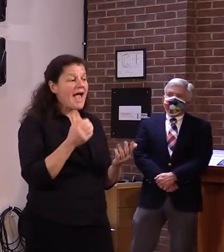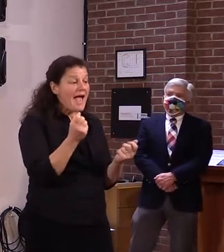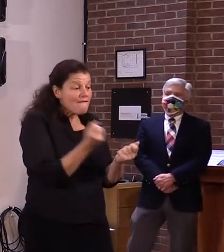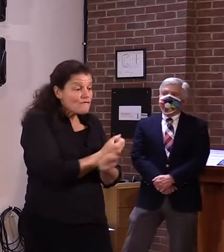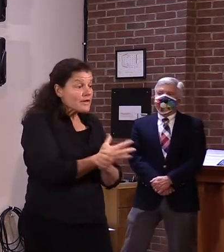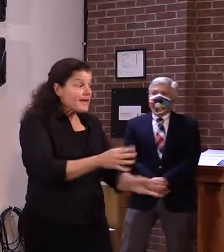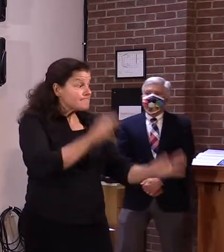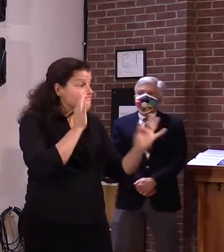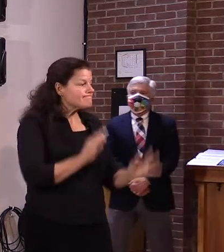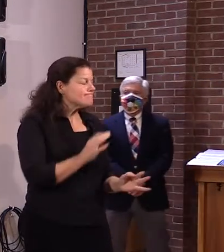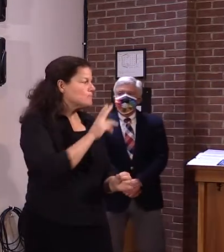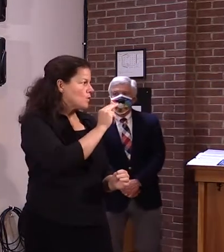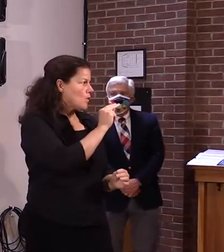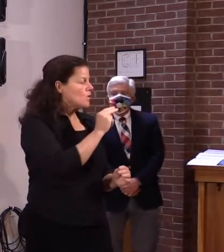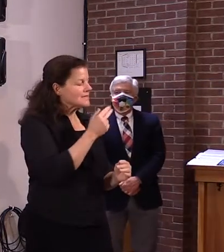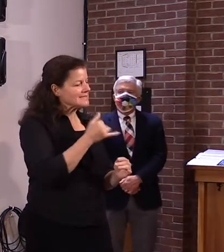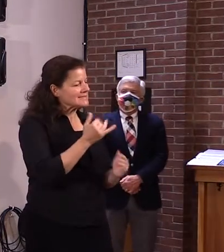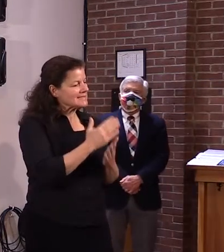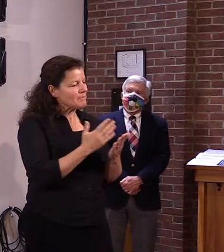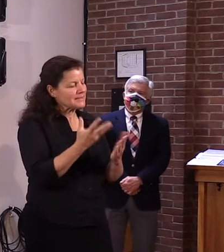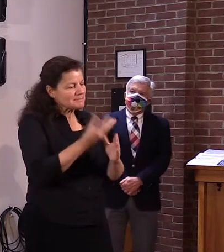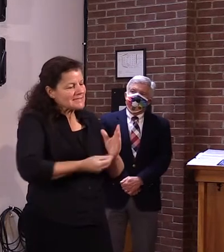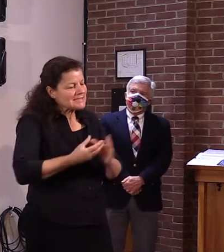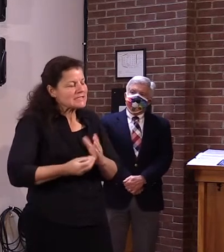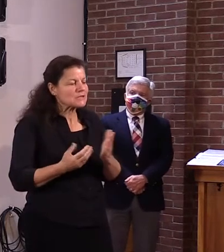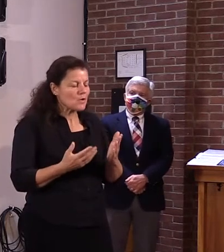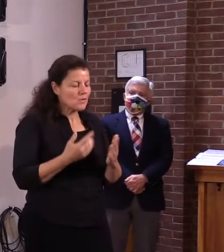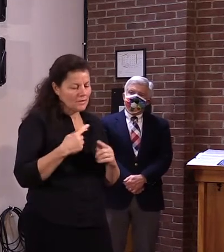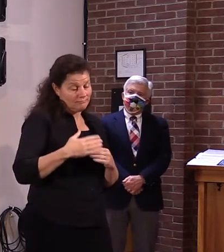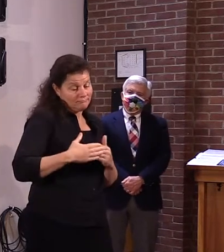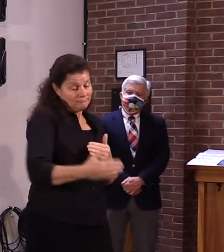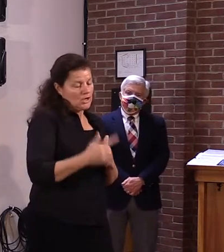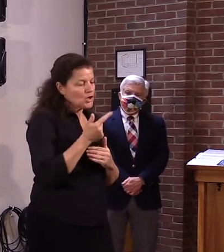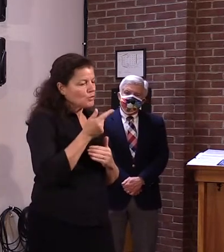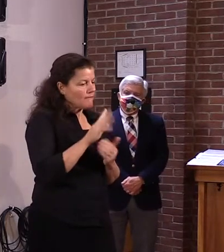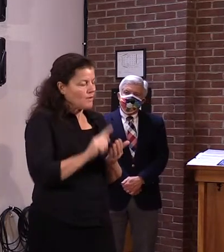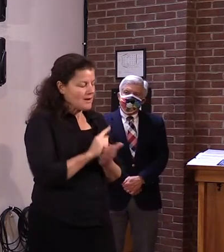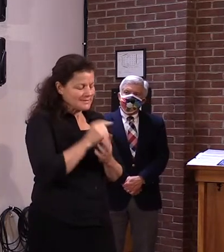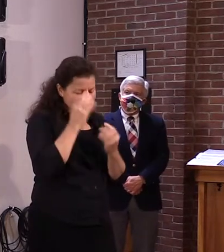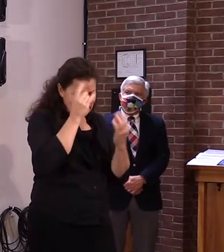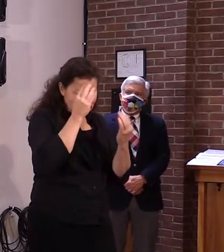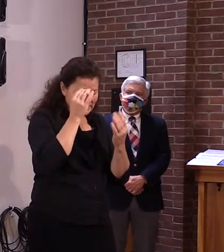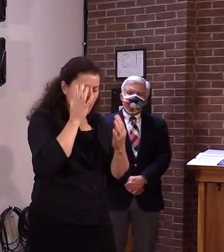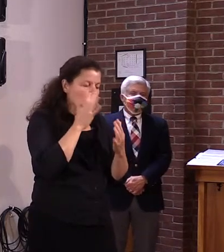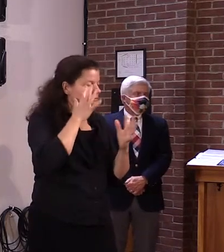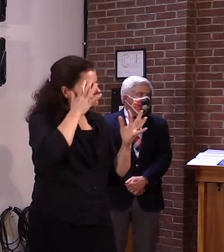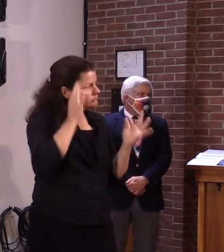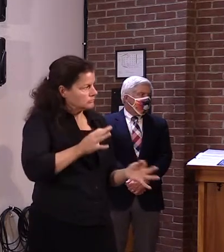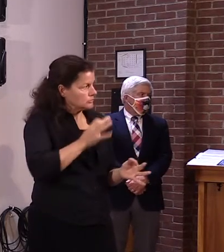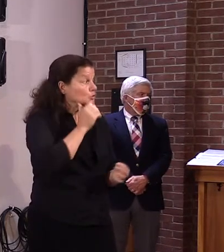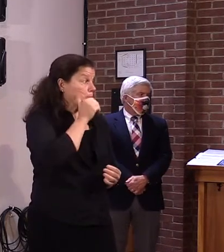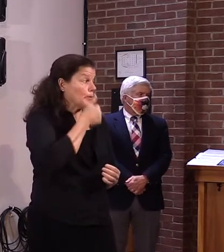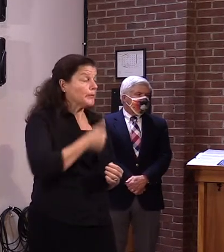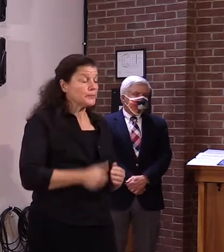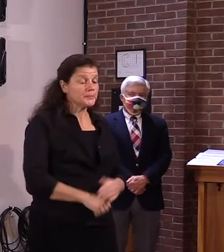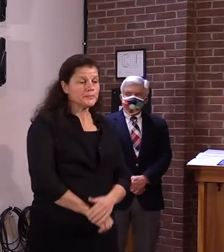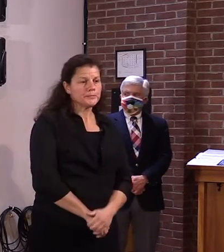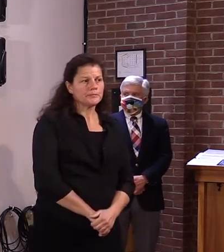again, I'll be reflecting on that over the next 24 hours and then coming to a conclusion tomorrow. Thank